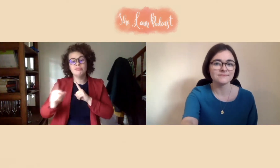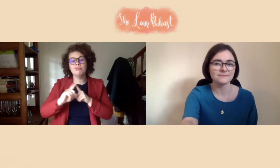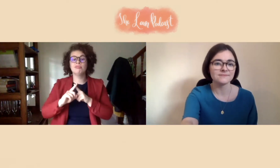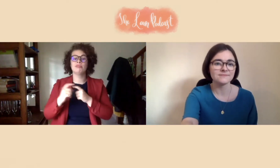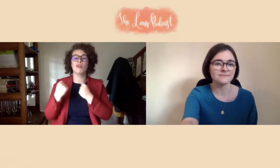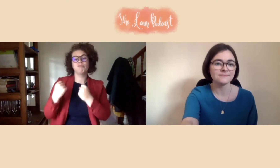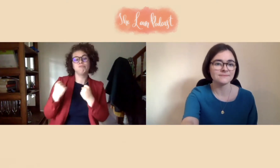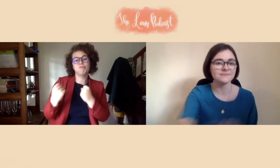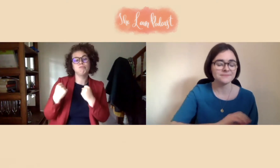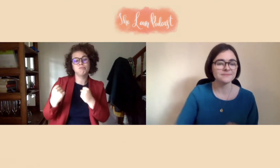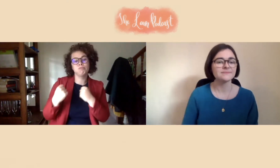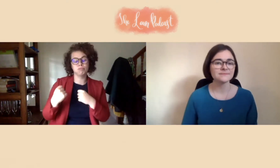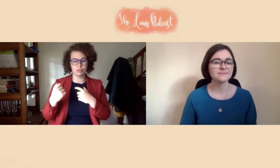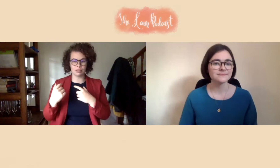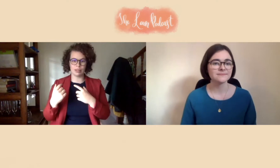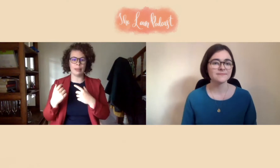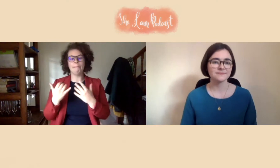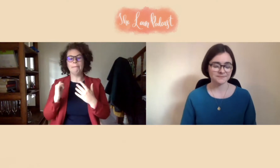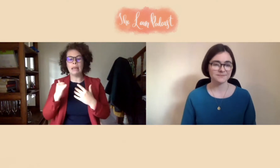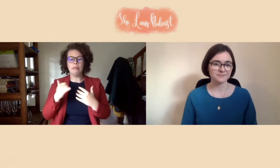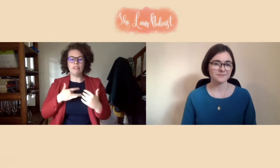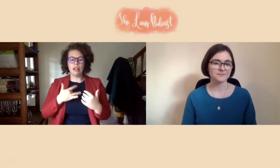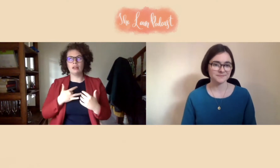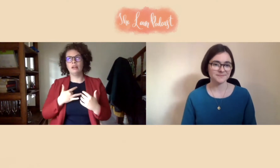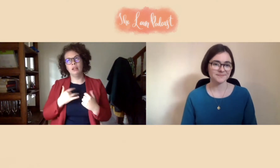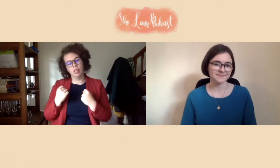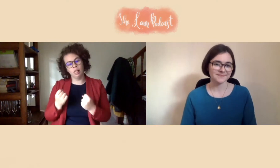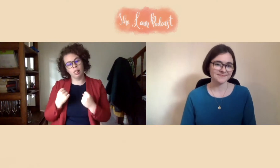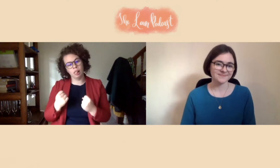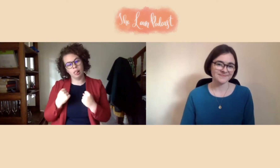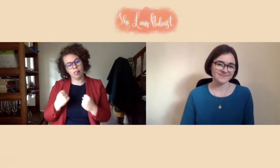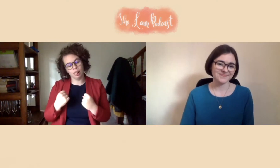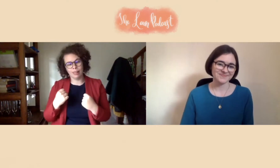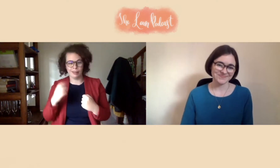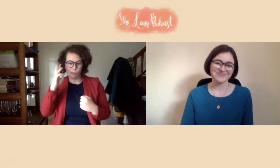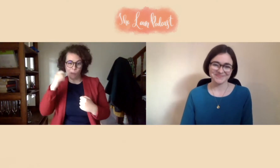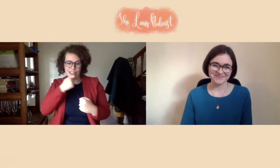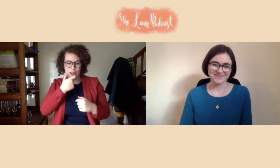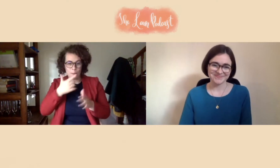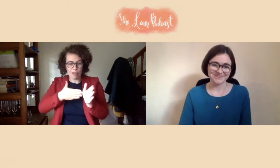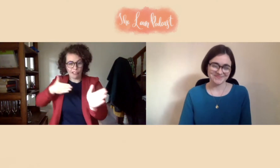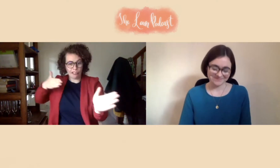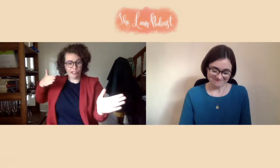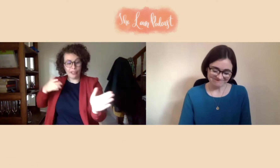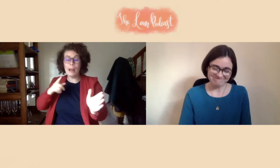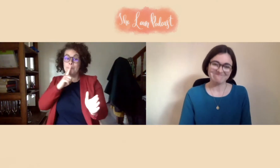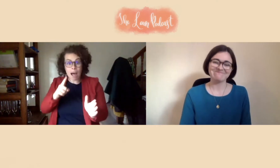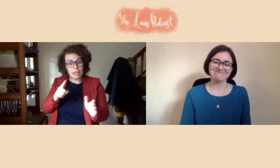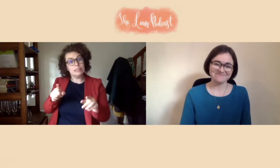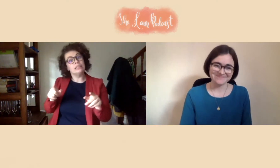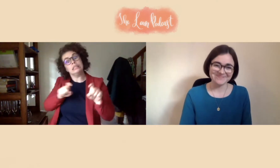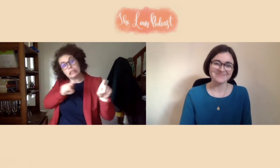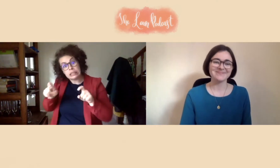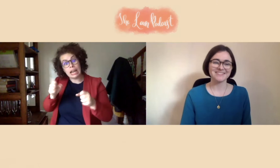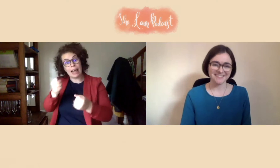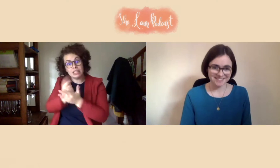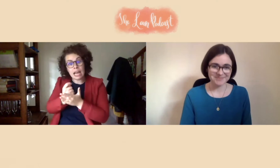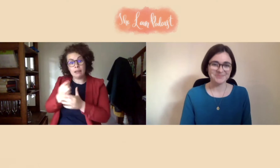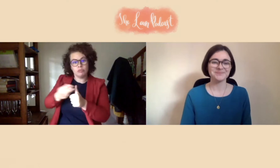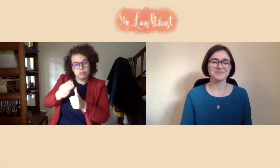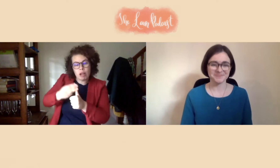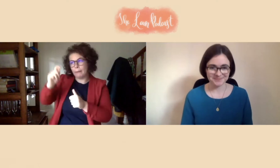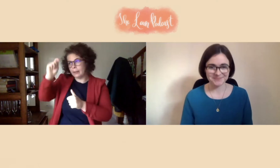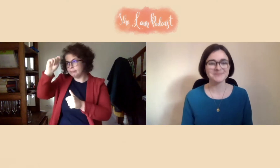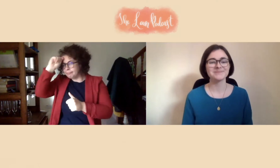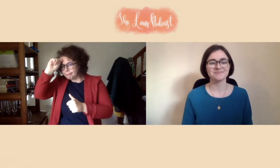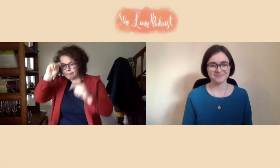or needed, because as we know in Dublin, the commute is always insane, but at least it's that mental space to prep and get you to where you need to be. Exactly.